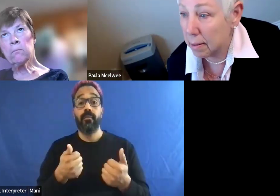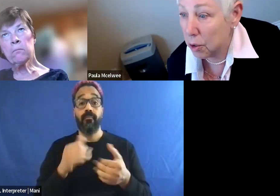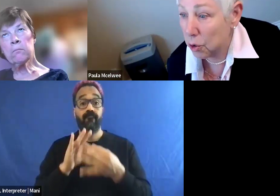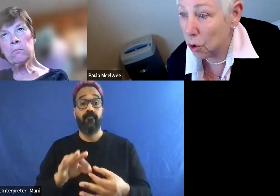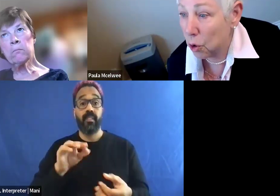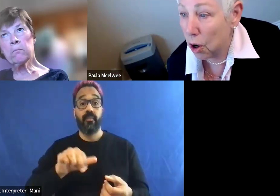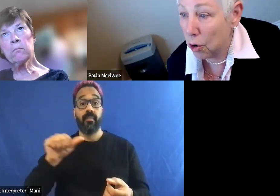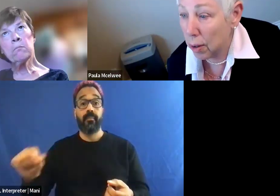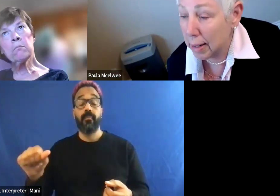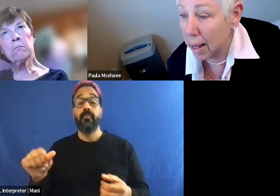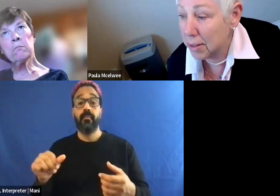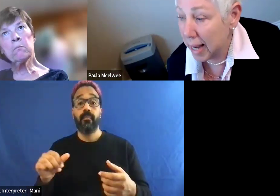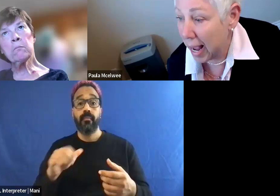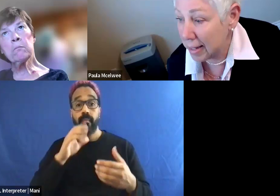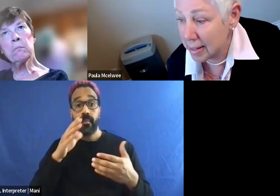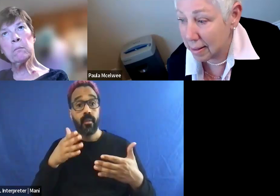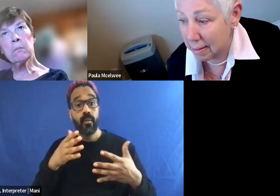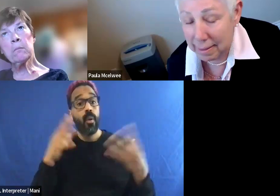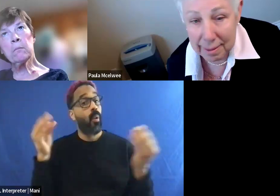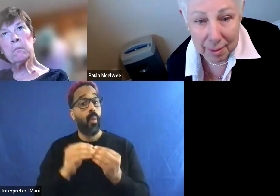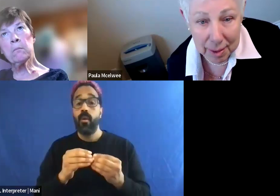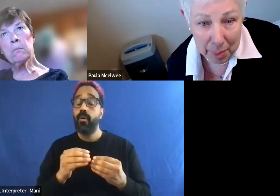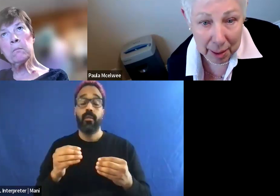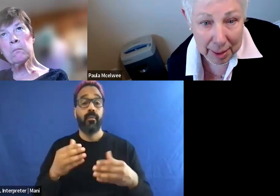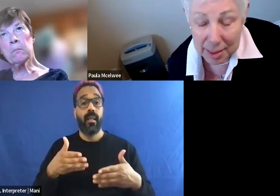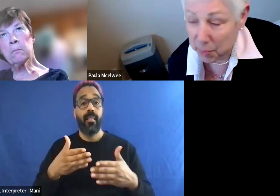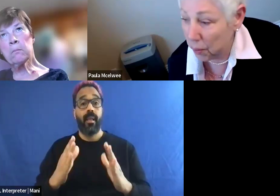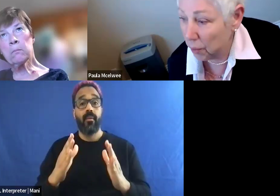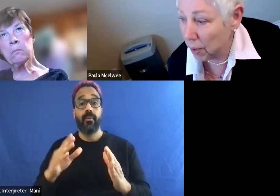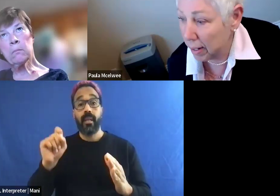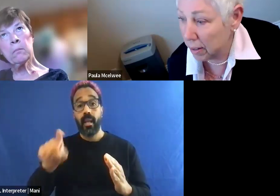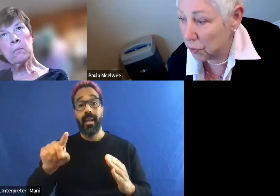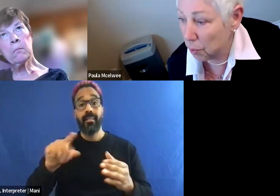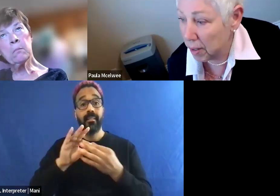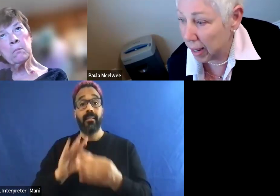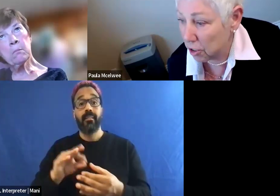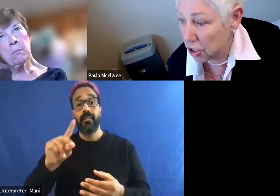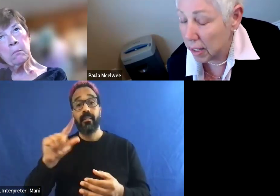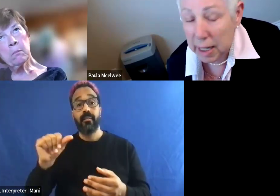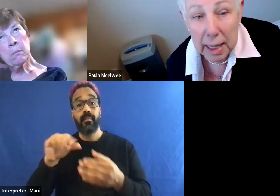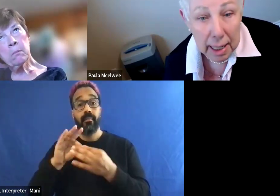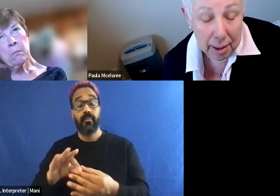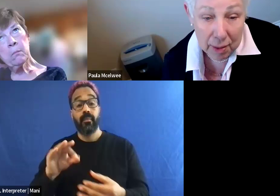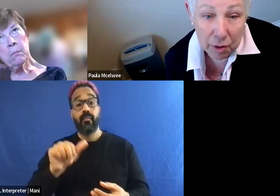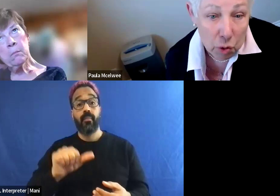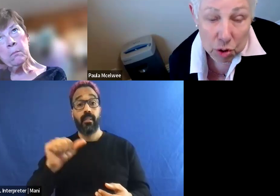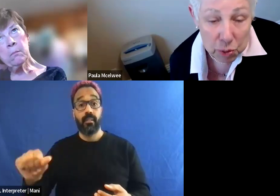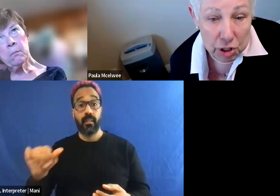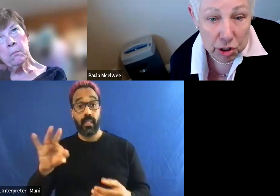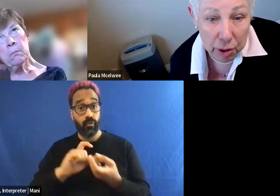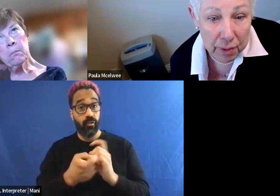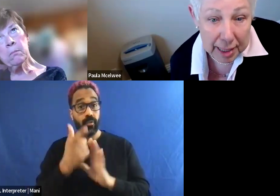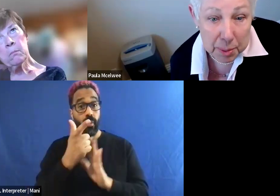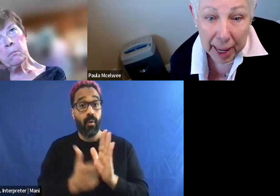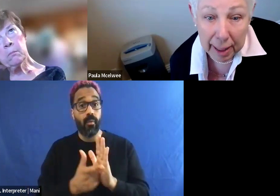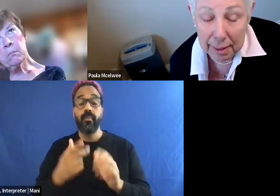that you're no longer allowed to ask about a disability related to affirmative action, then of course we'll